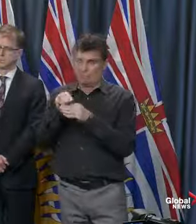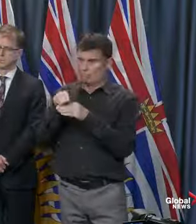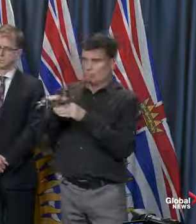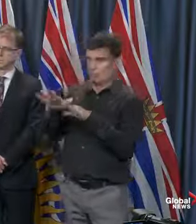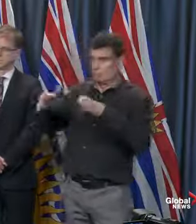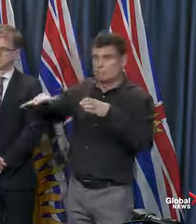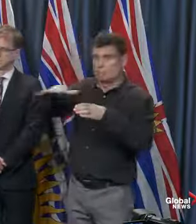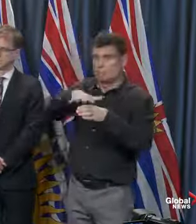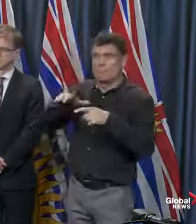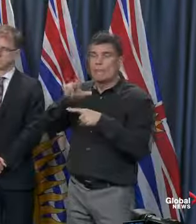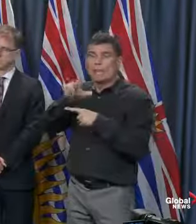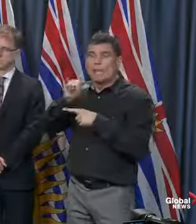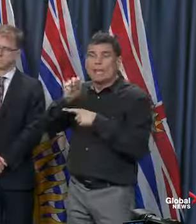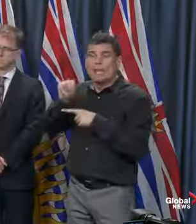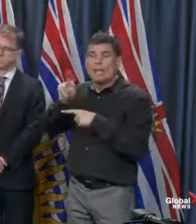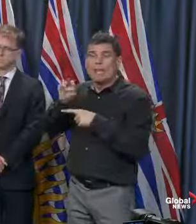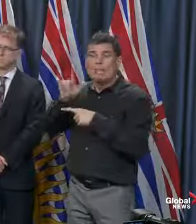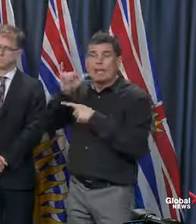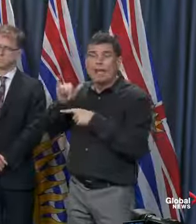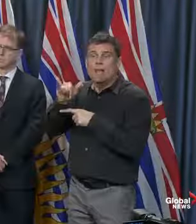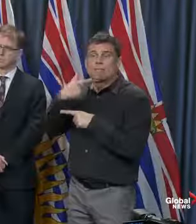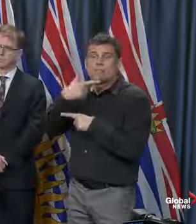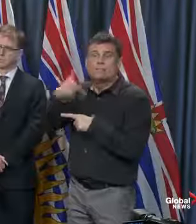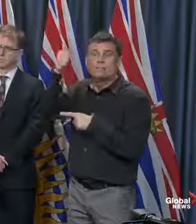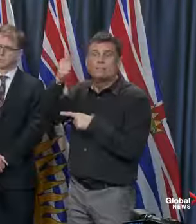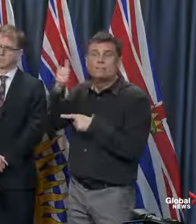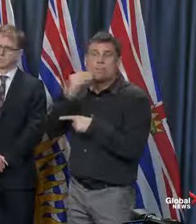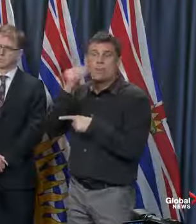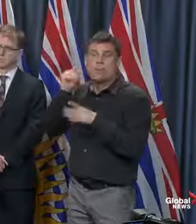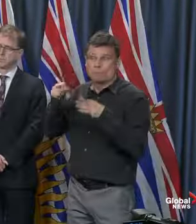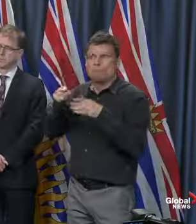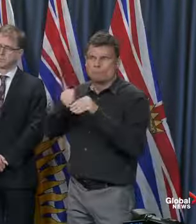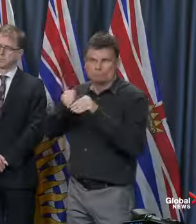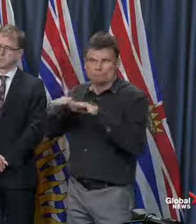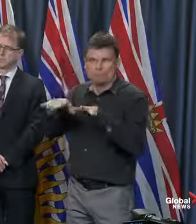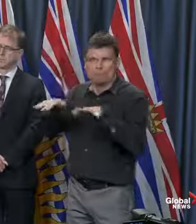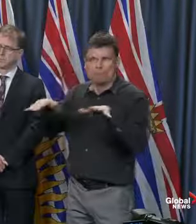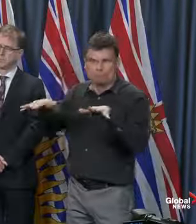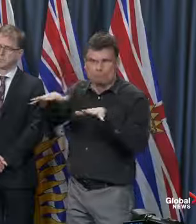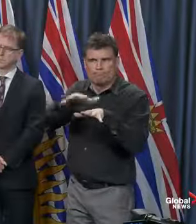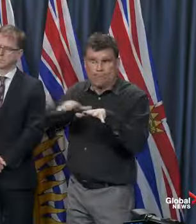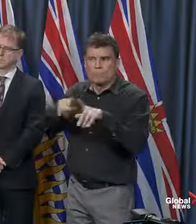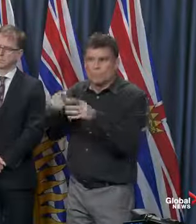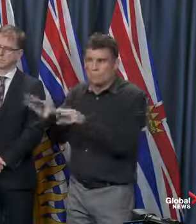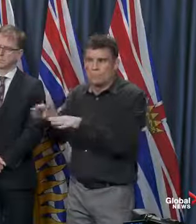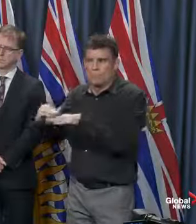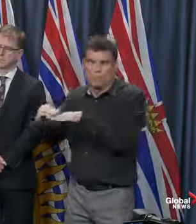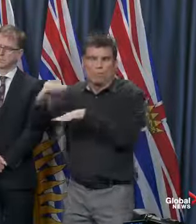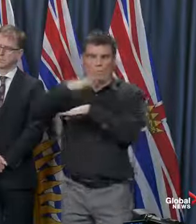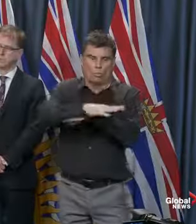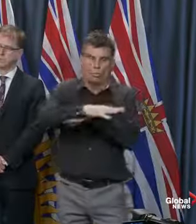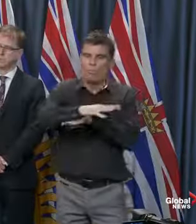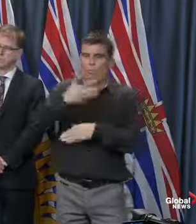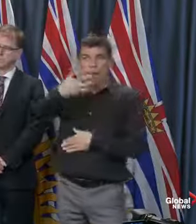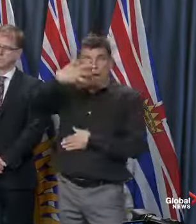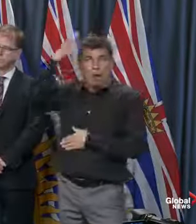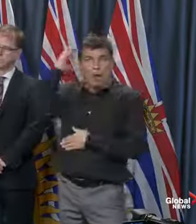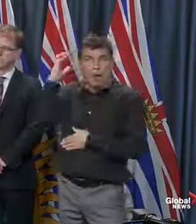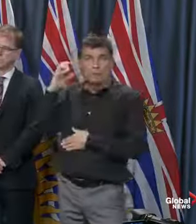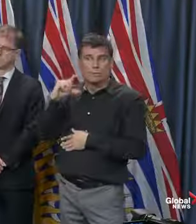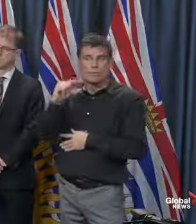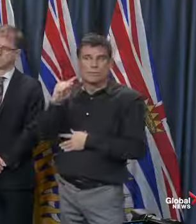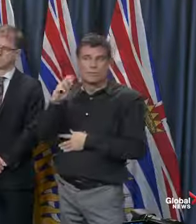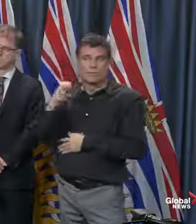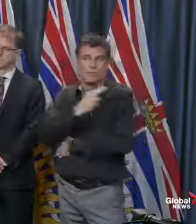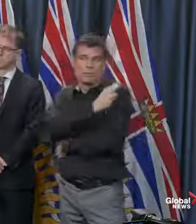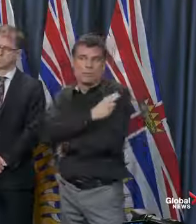cases identified at Lionsgate Hospital. We've also had the Hollyburn outbreak. There are a number